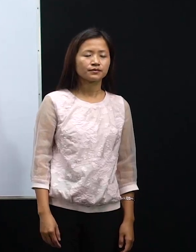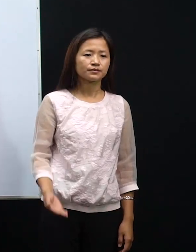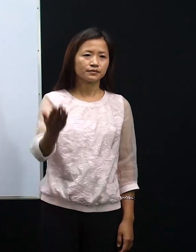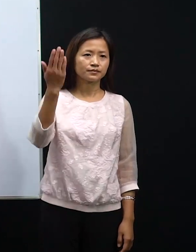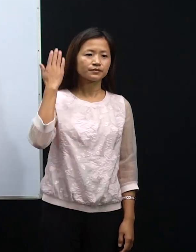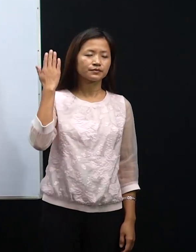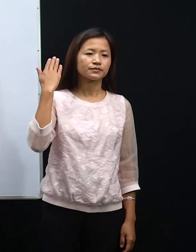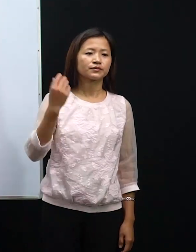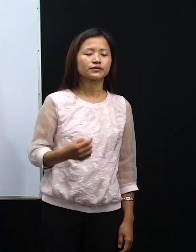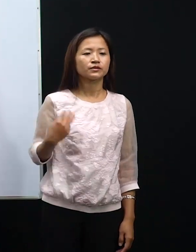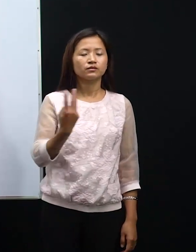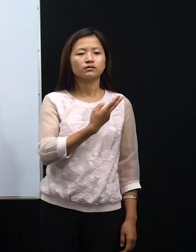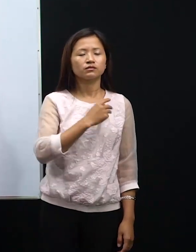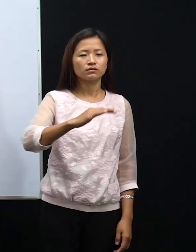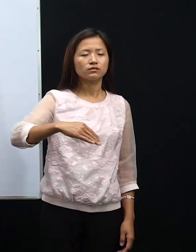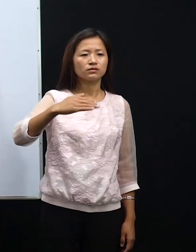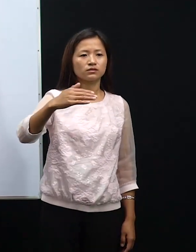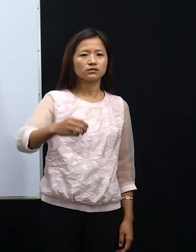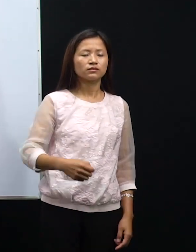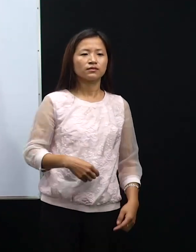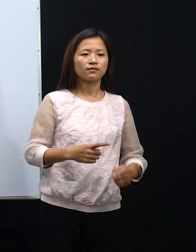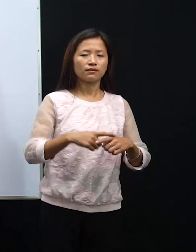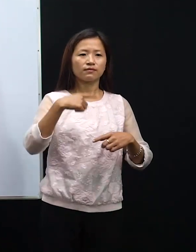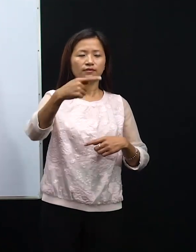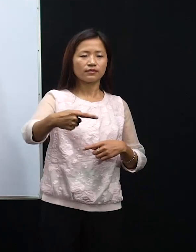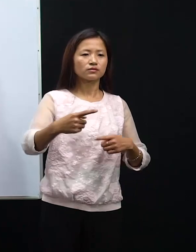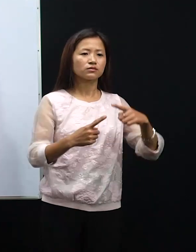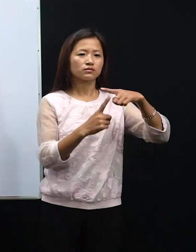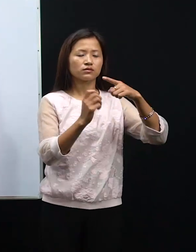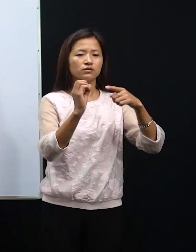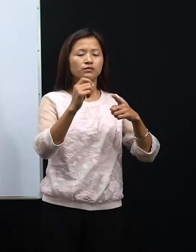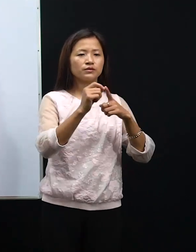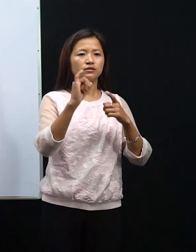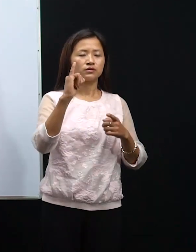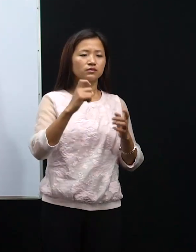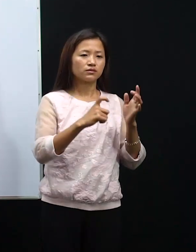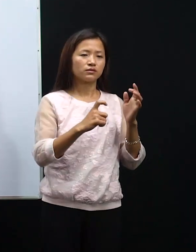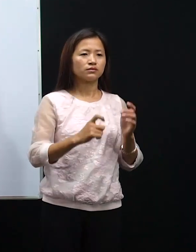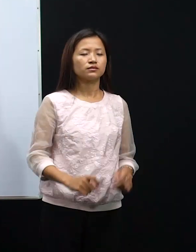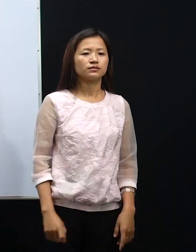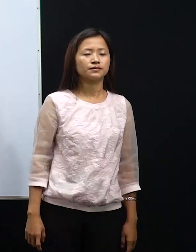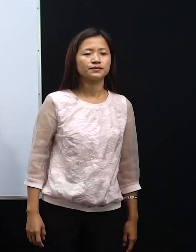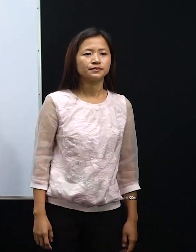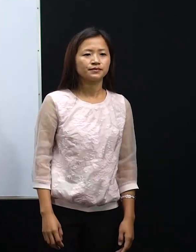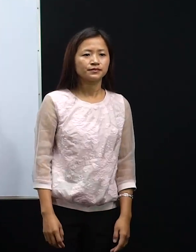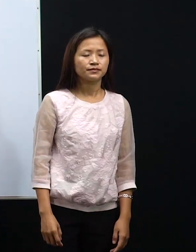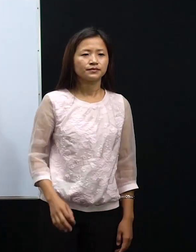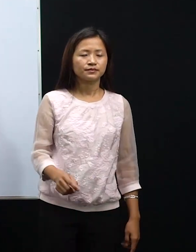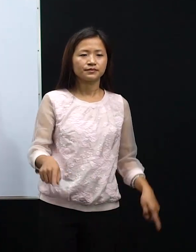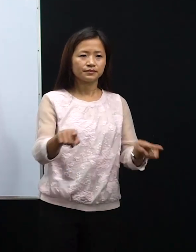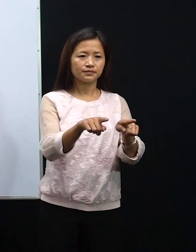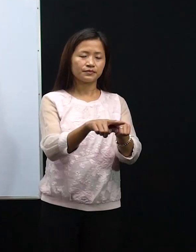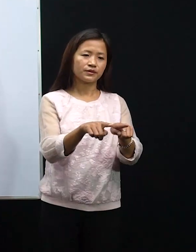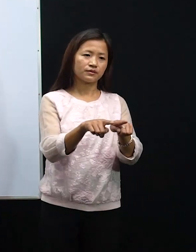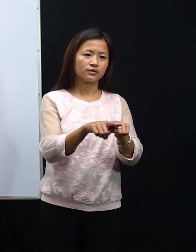Before we go on to the next topic, let me just explain a little more about like and unlike terms. We have already